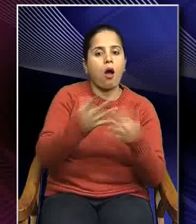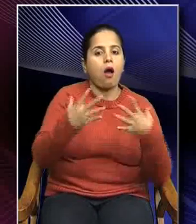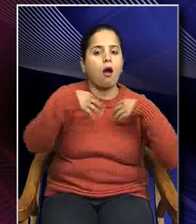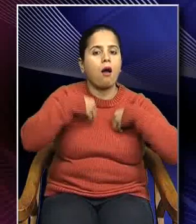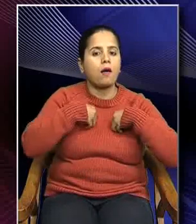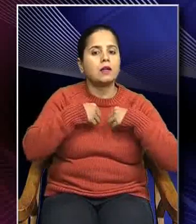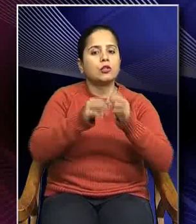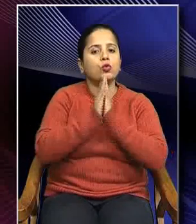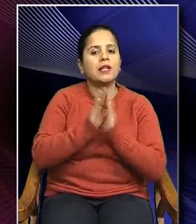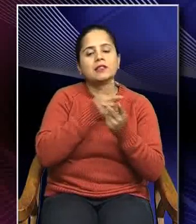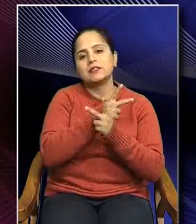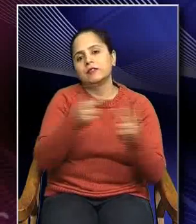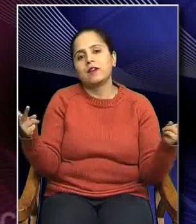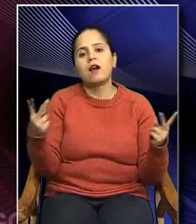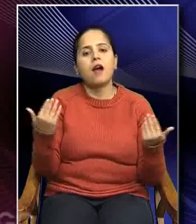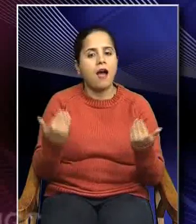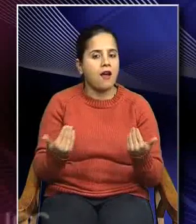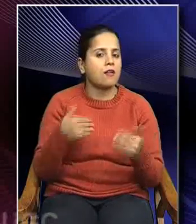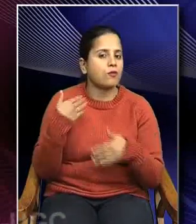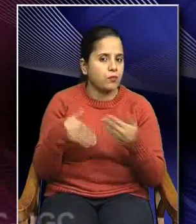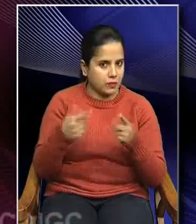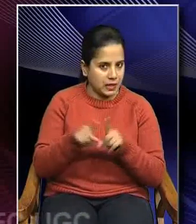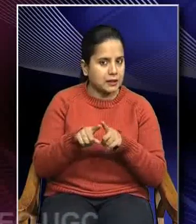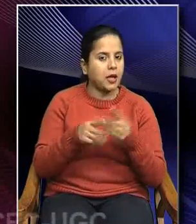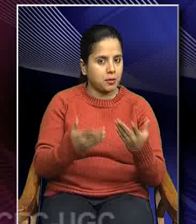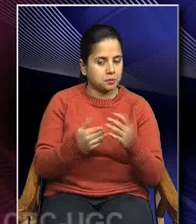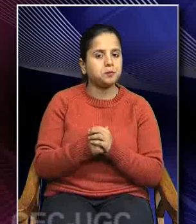religious denominations, right?